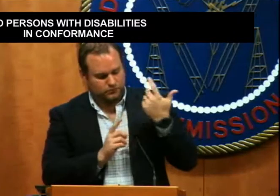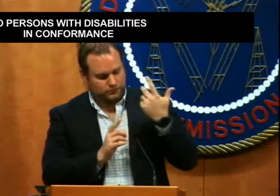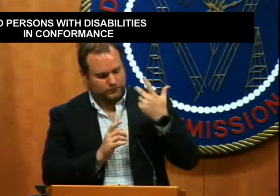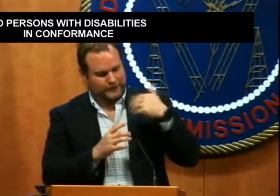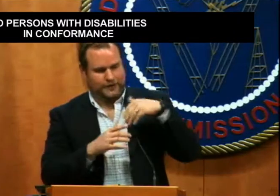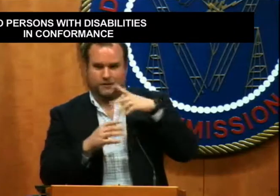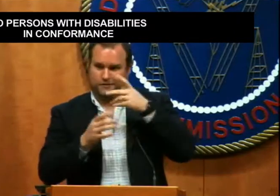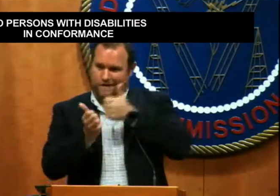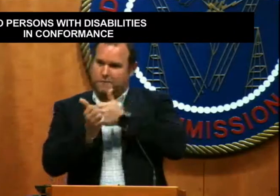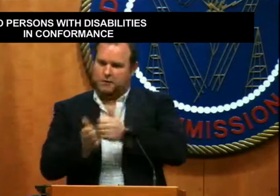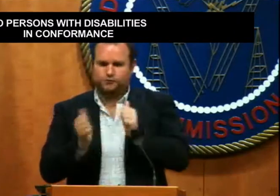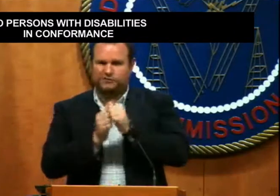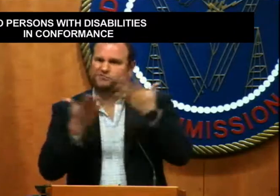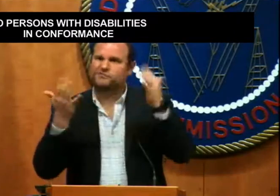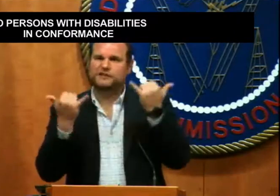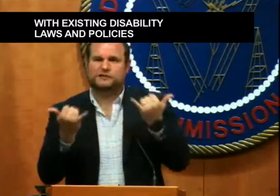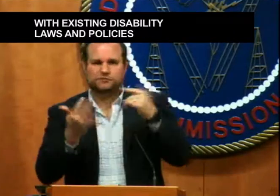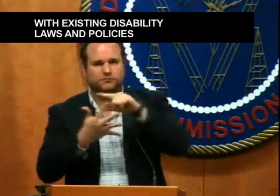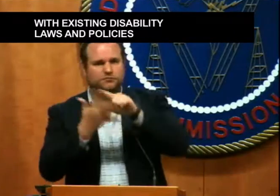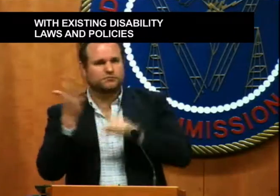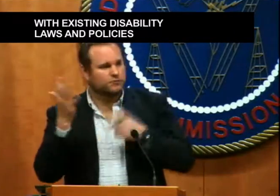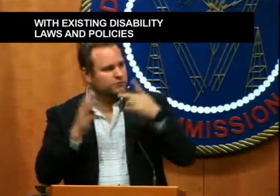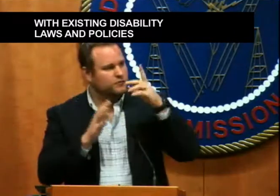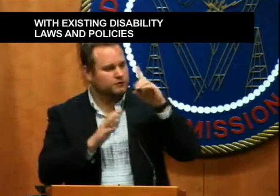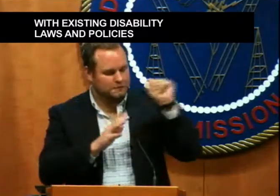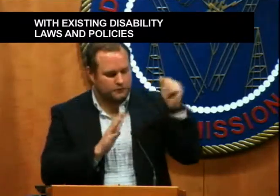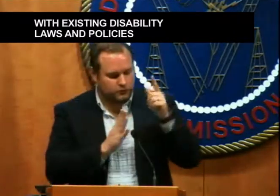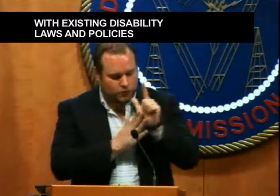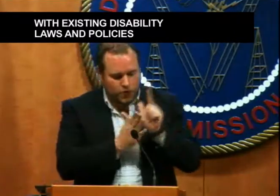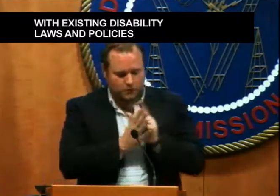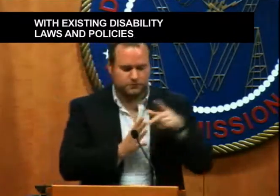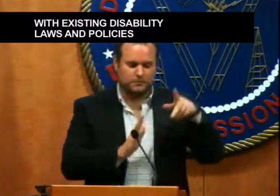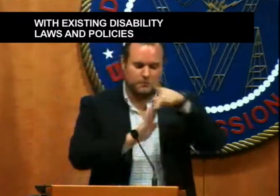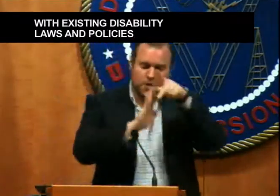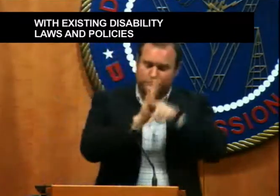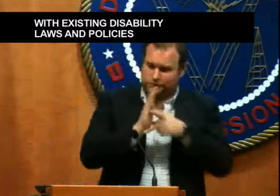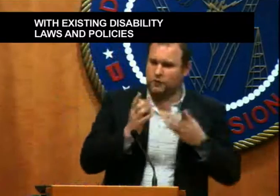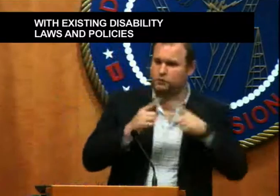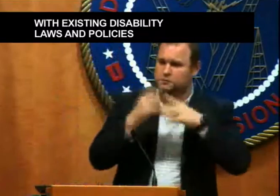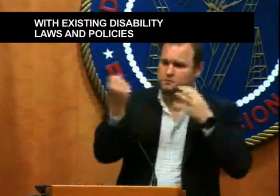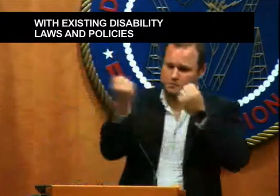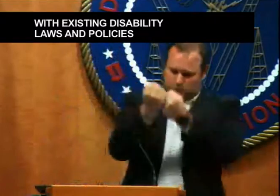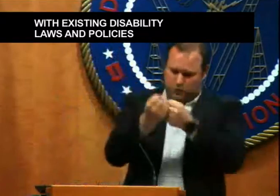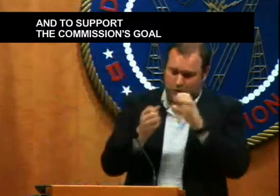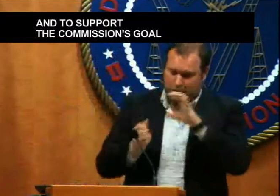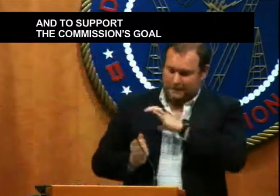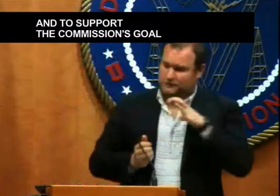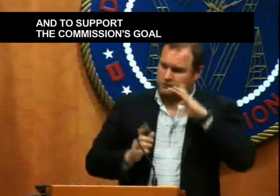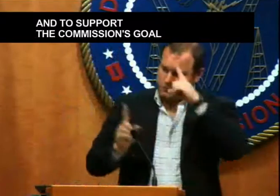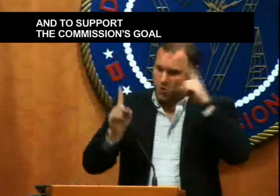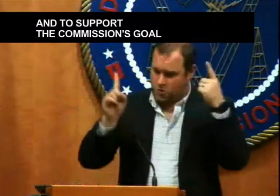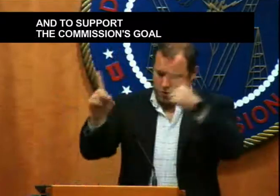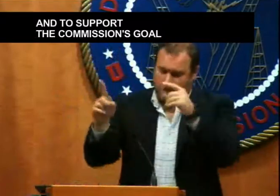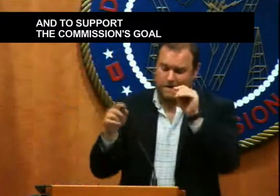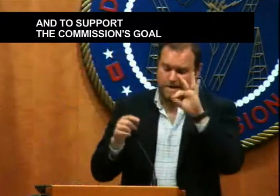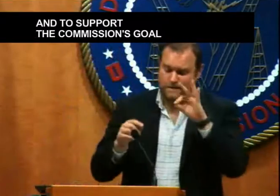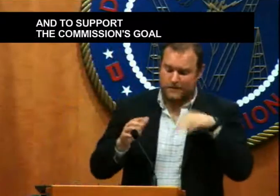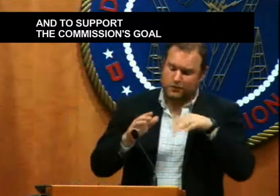with disabilities in conformance with existing disability laws and policies, and to support the Commission's goal